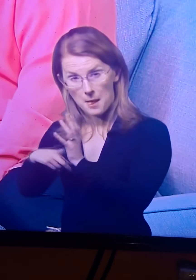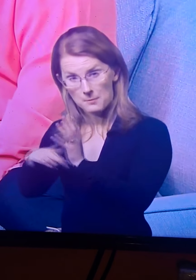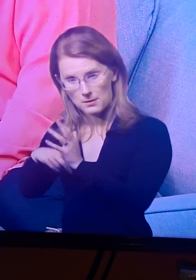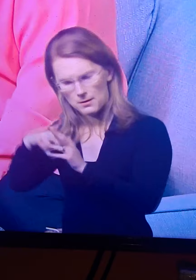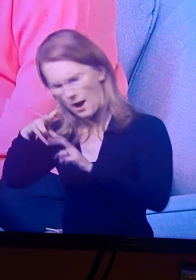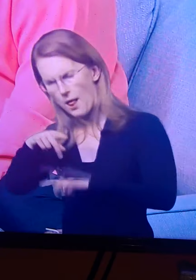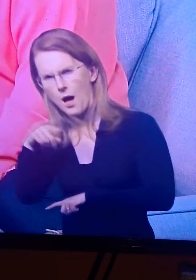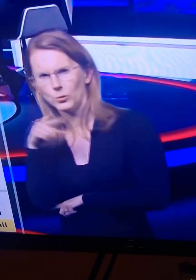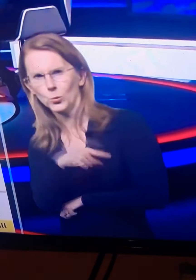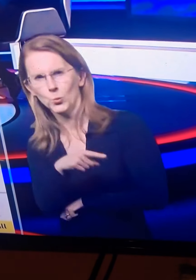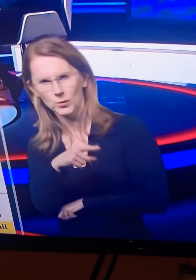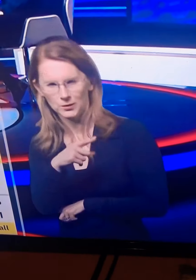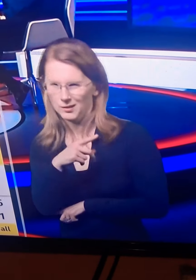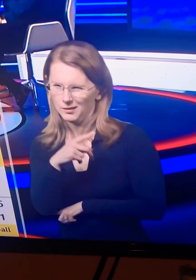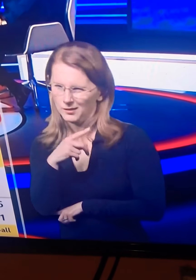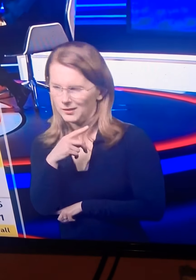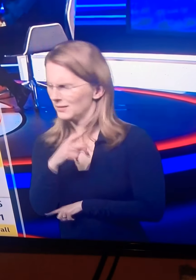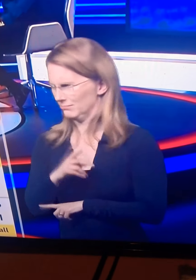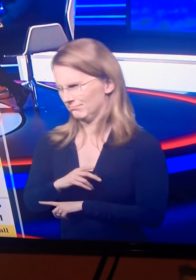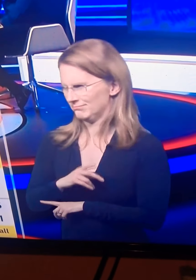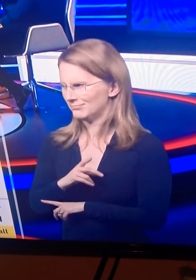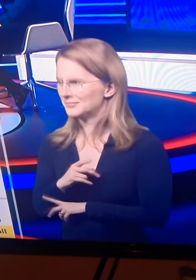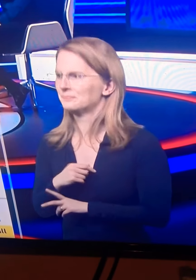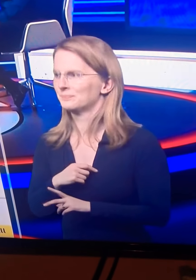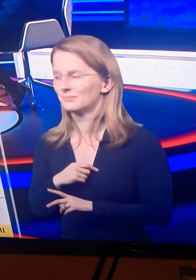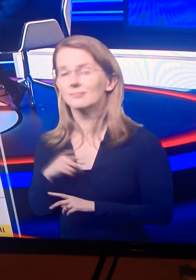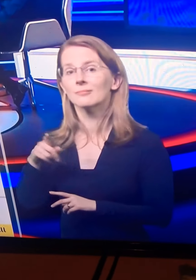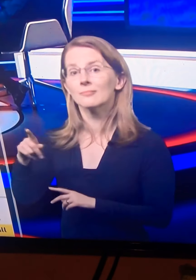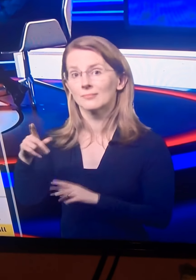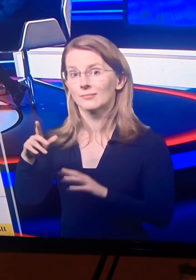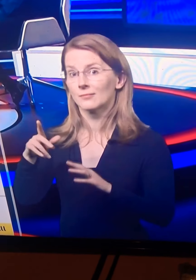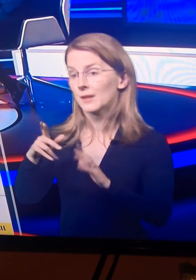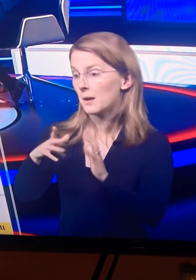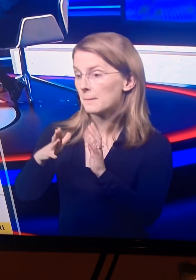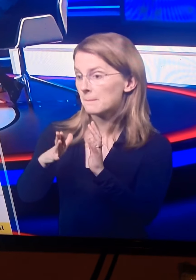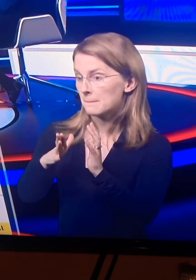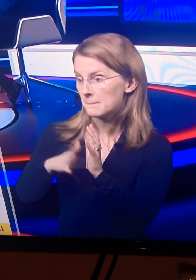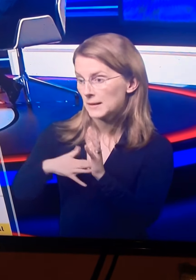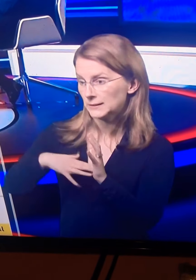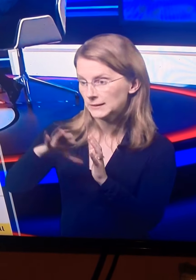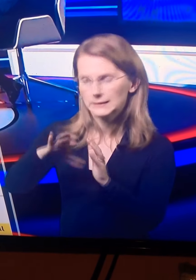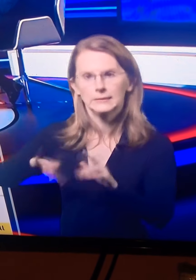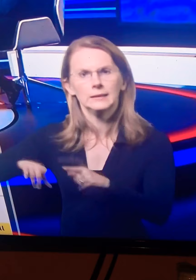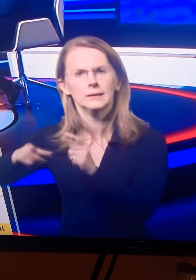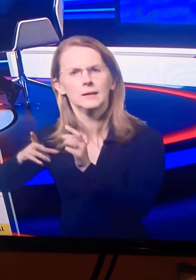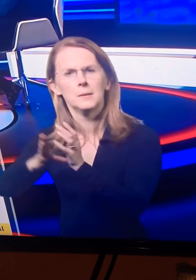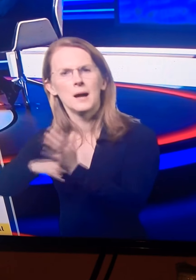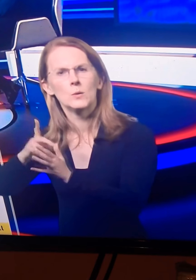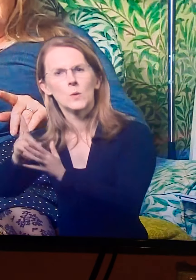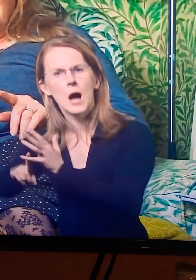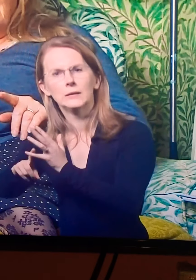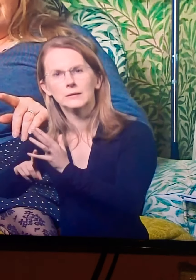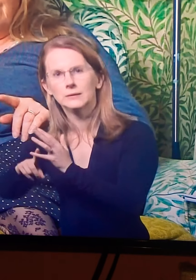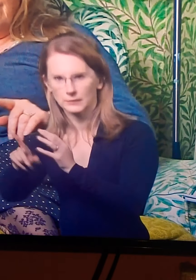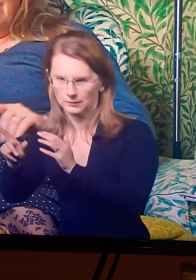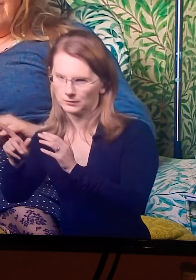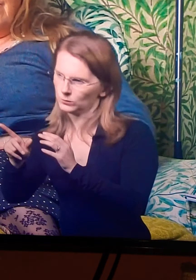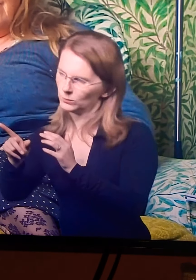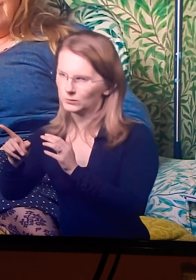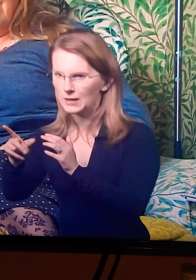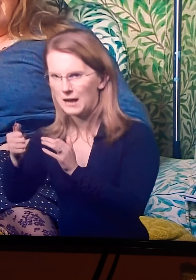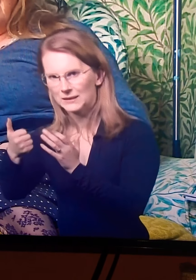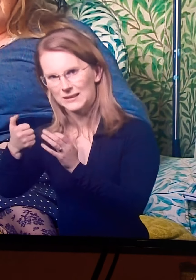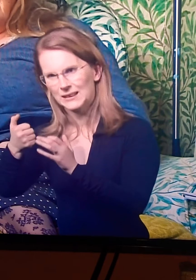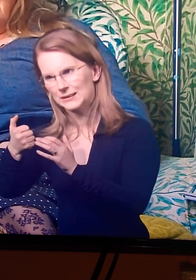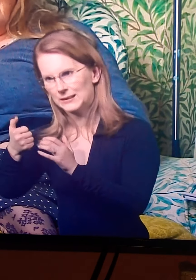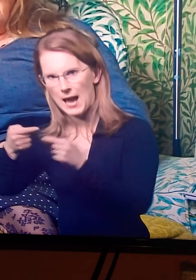Fucking certainly would, mate. So victory in the Manchester derby would secure the Premier League title with 6 games to spare. Now, let me explain,